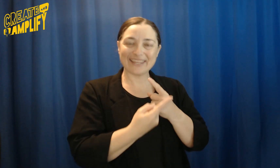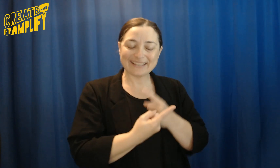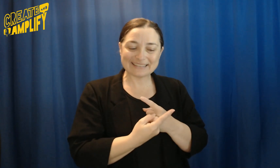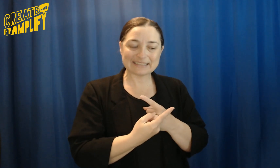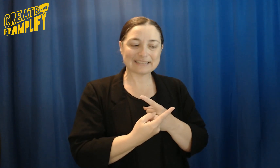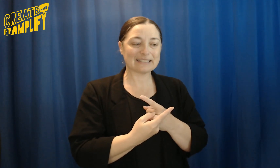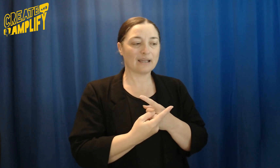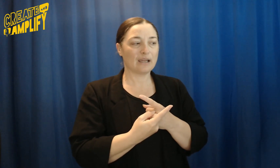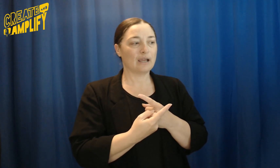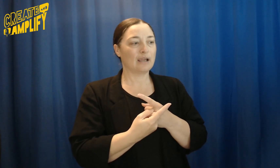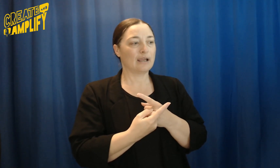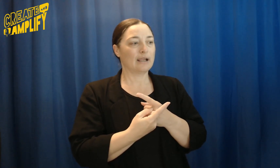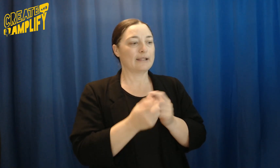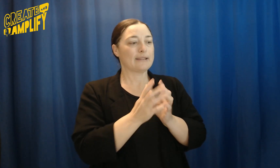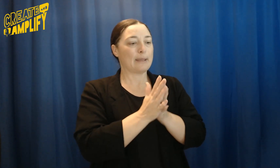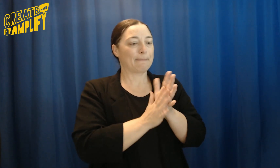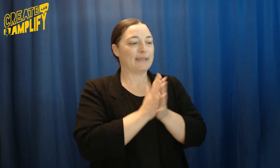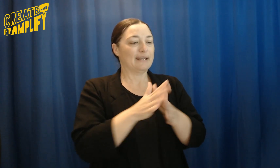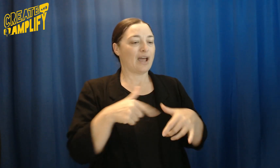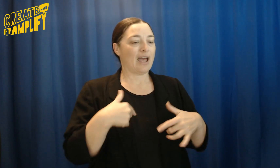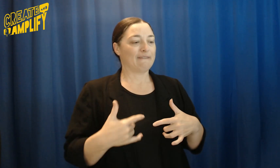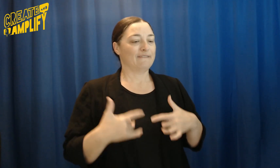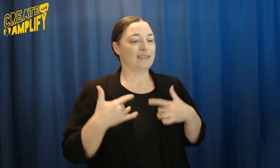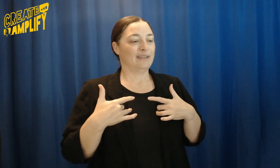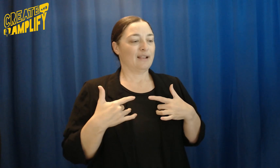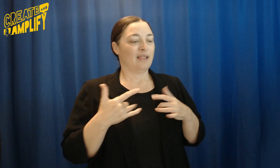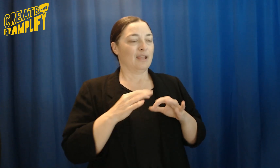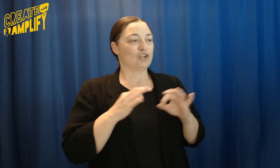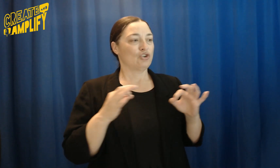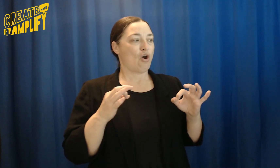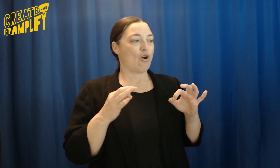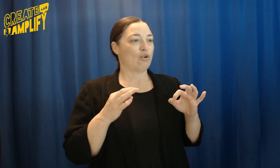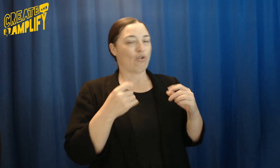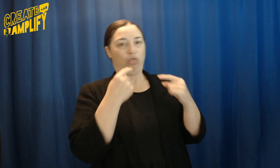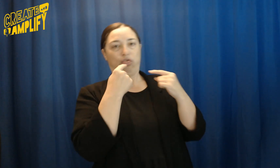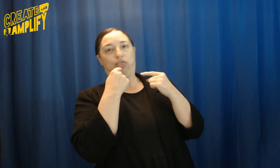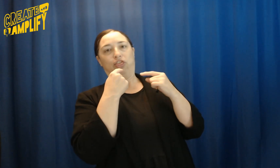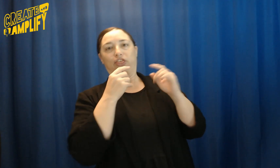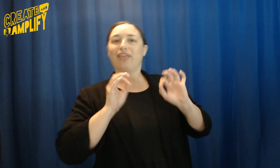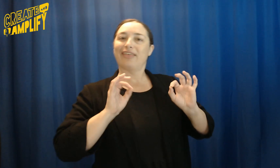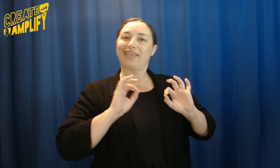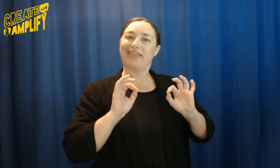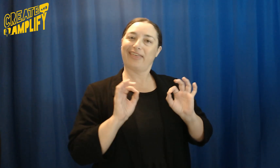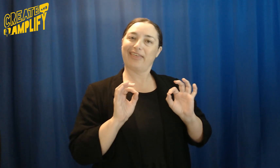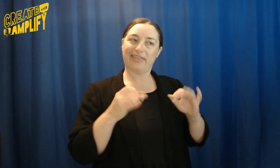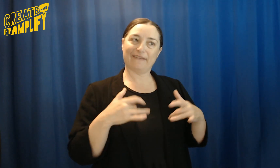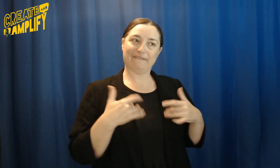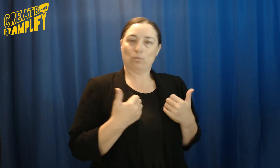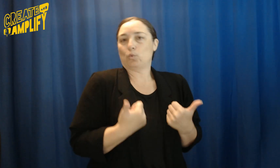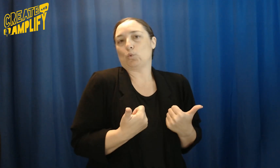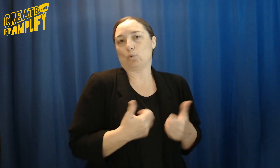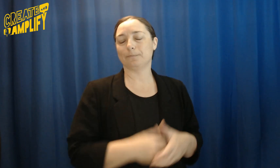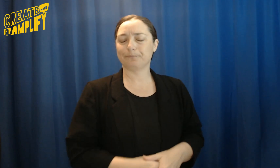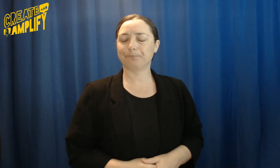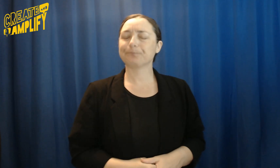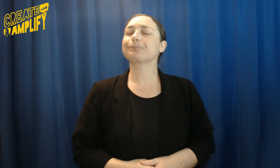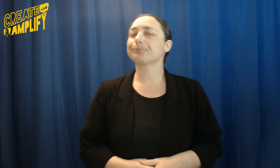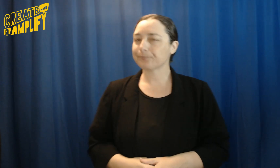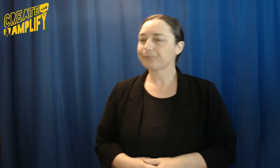feel not hostile, I guess, is the way I'd like to describe it. With your writing,